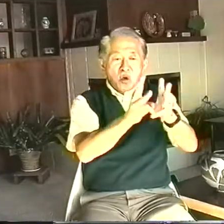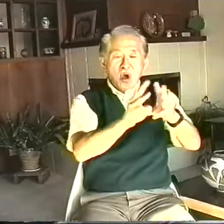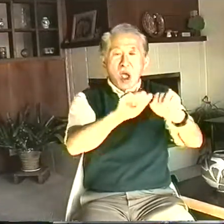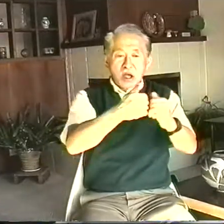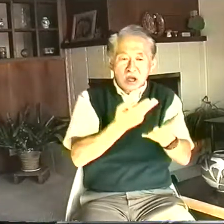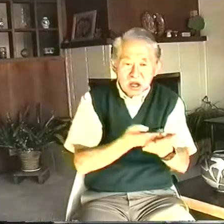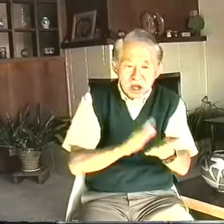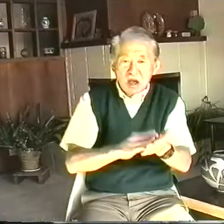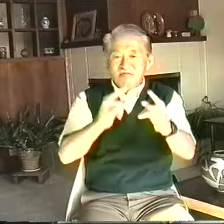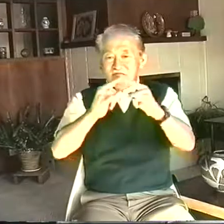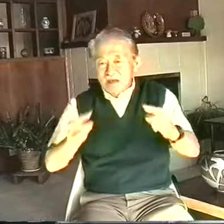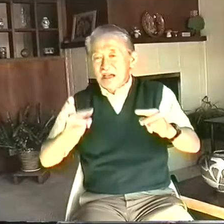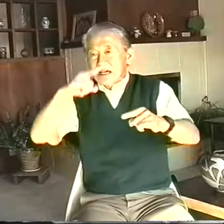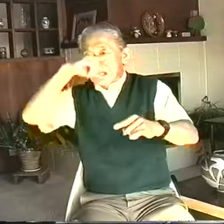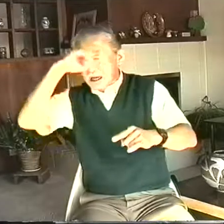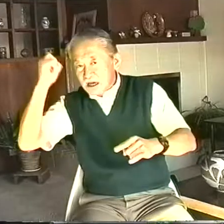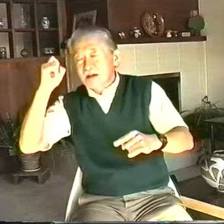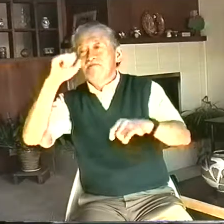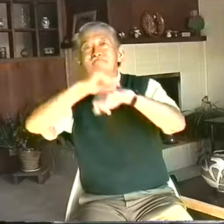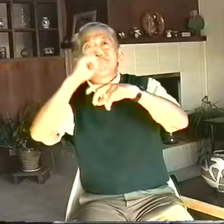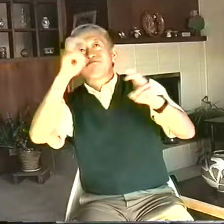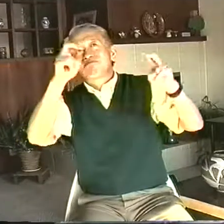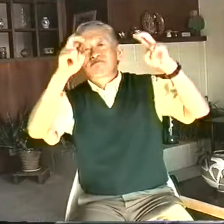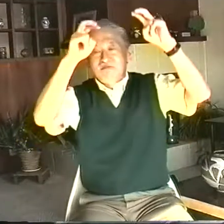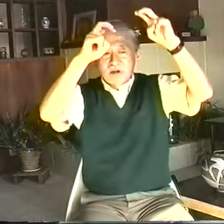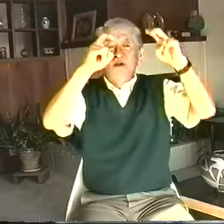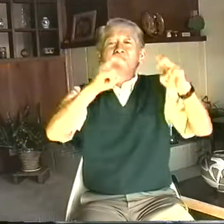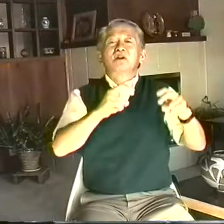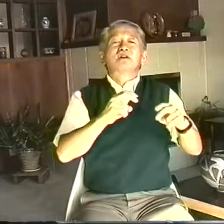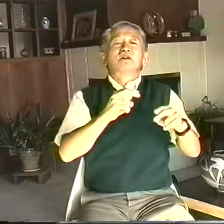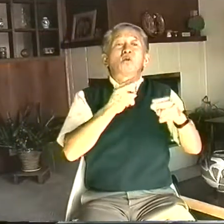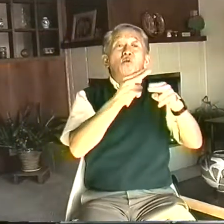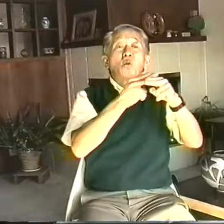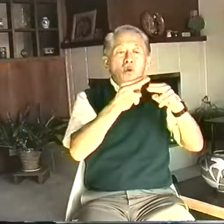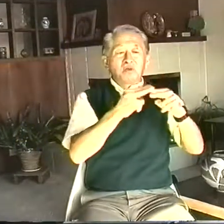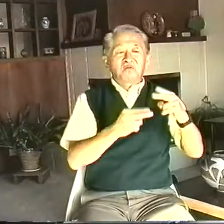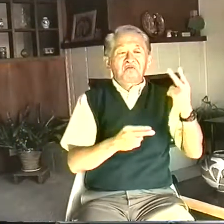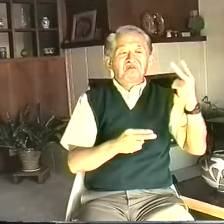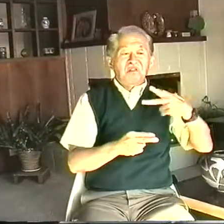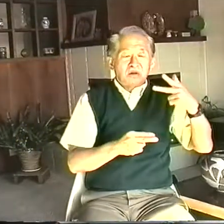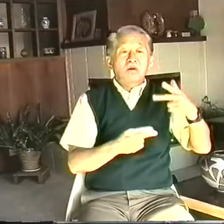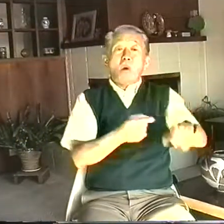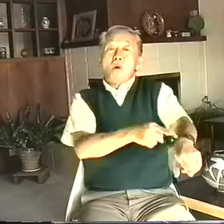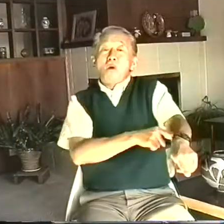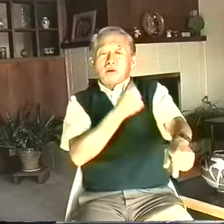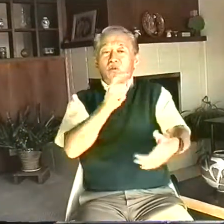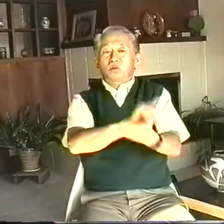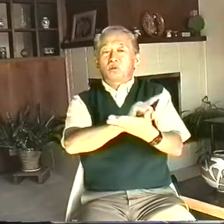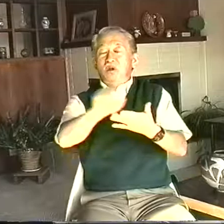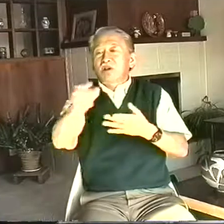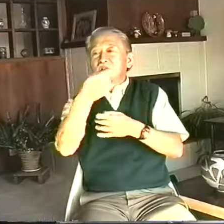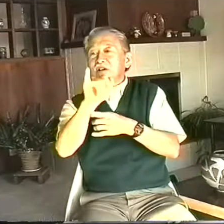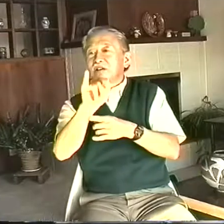Training individuals on how to camp during the wintertime, cooking on the outdoors, rock climbing, and the trips that I would host would last anywhere